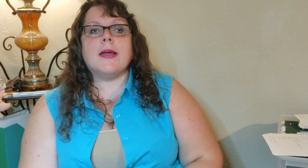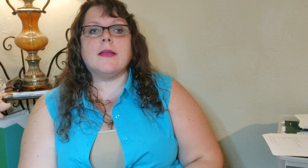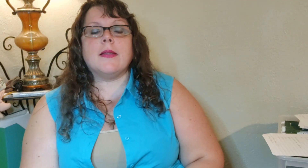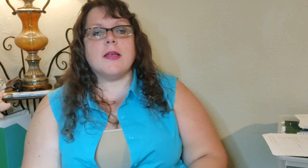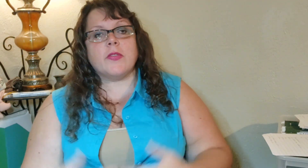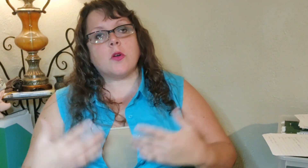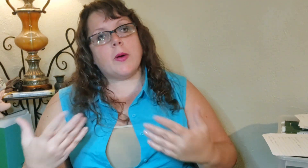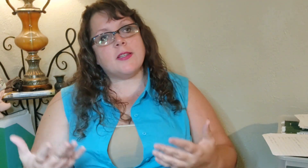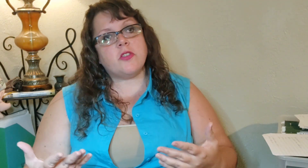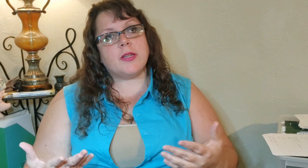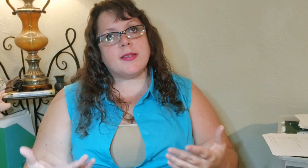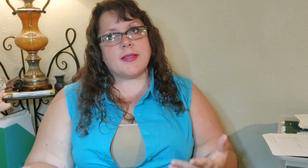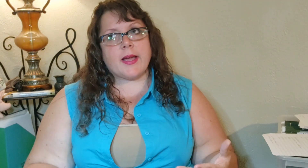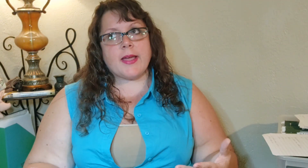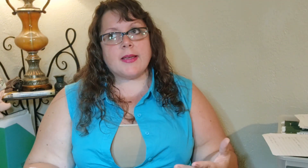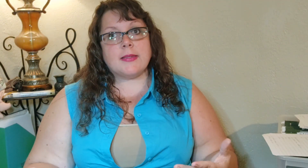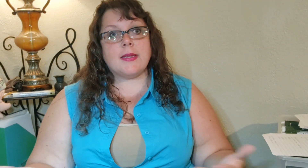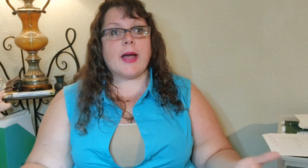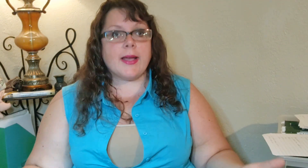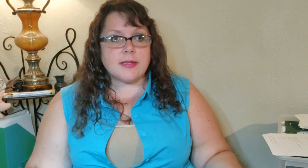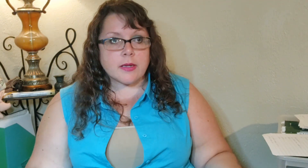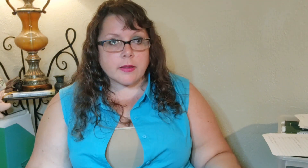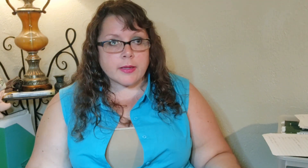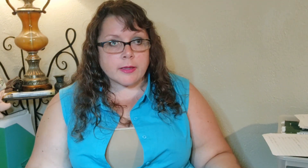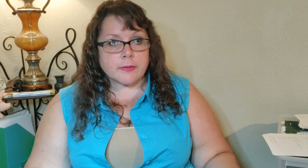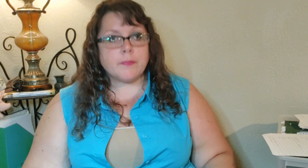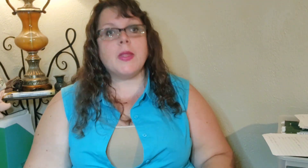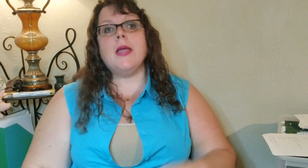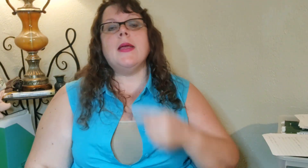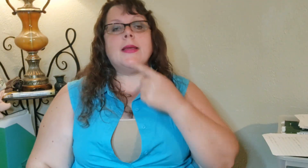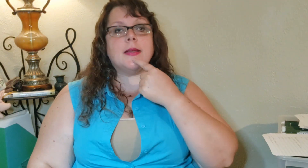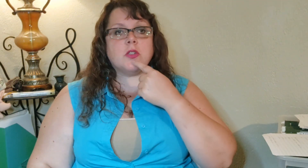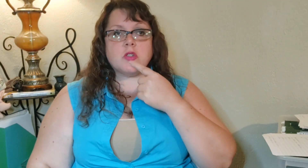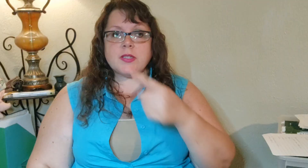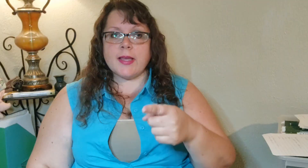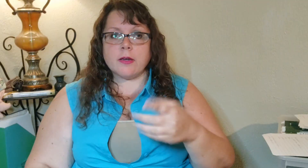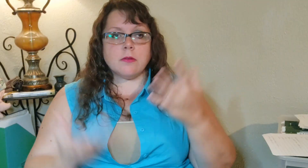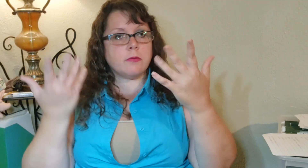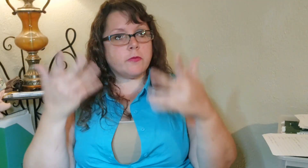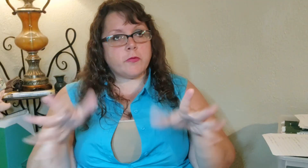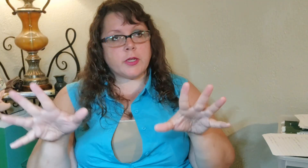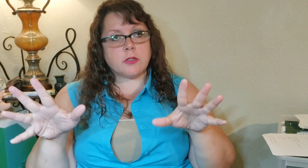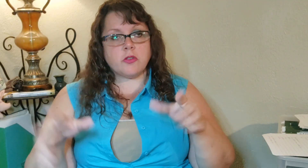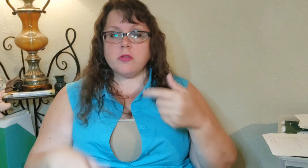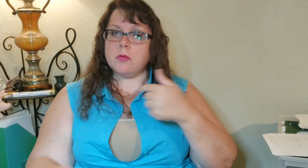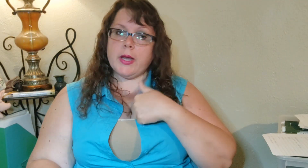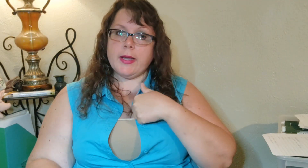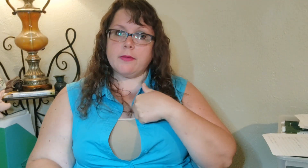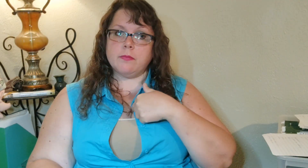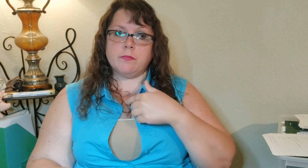And if the question is like, did I tell him? It's just tell, finish, I.